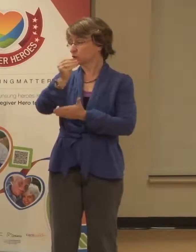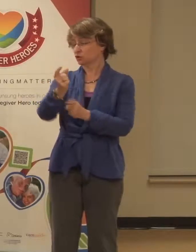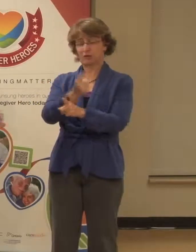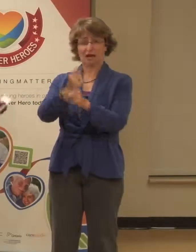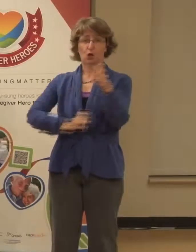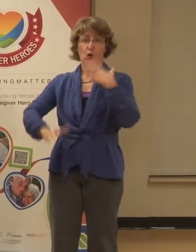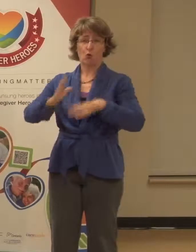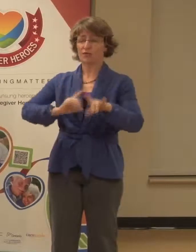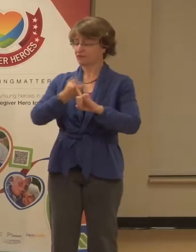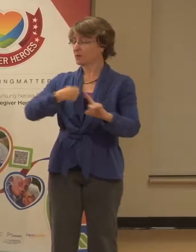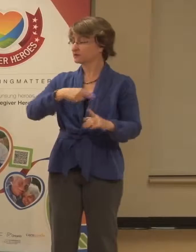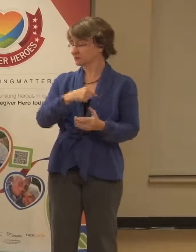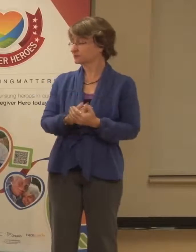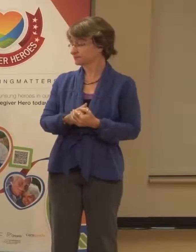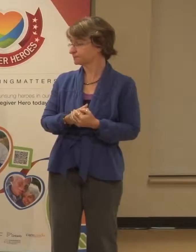clothing.